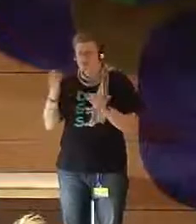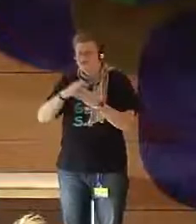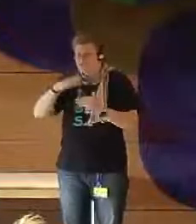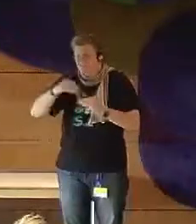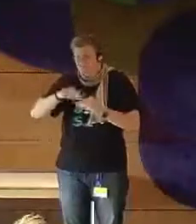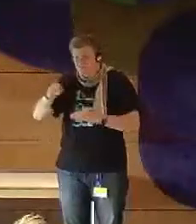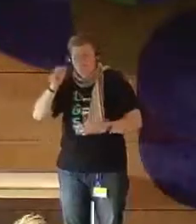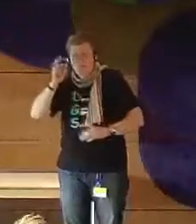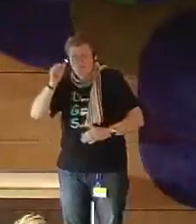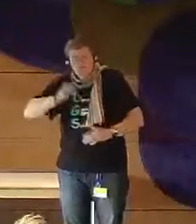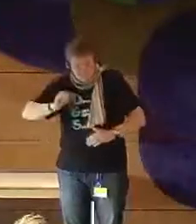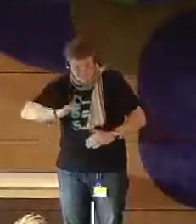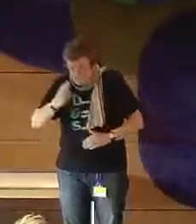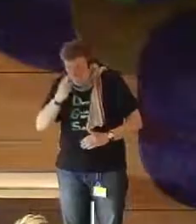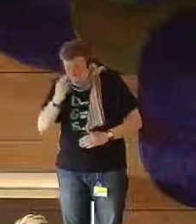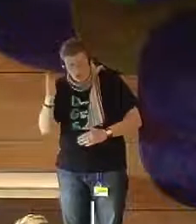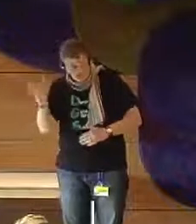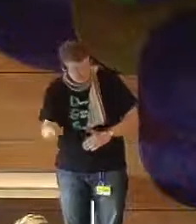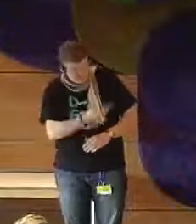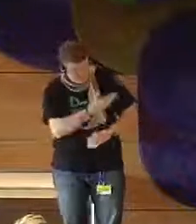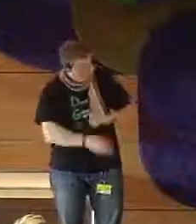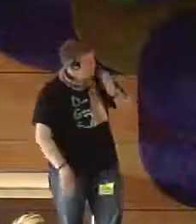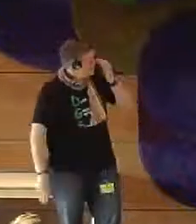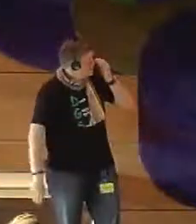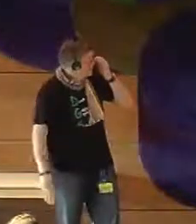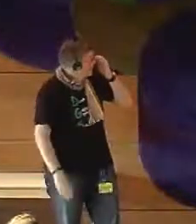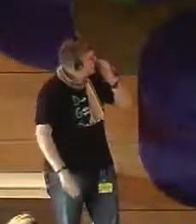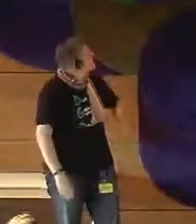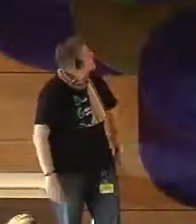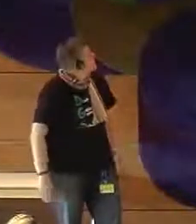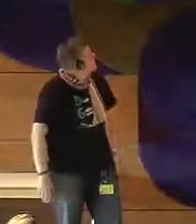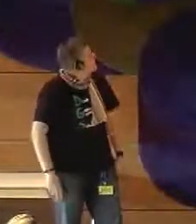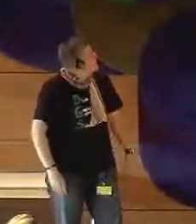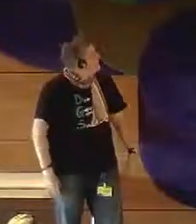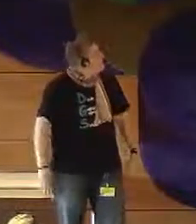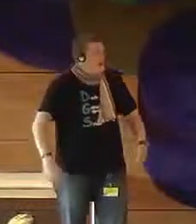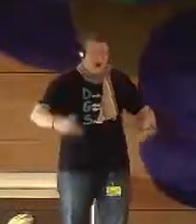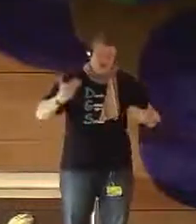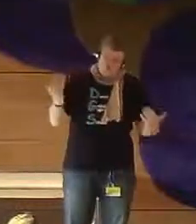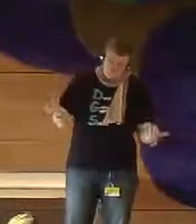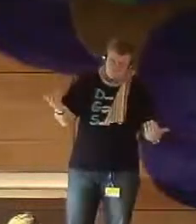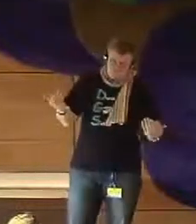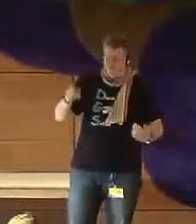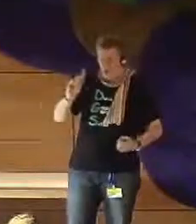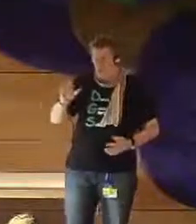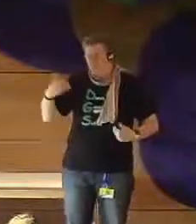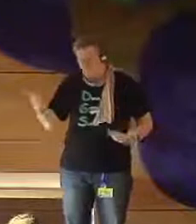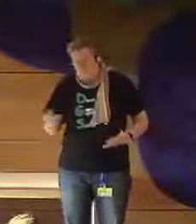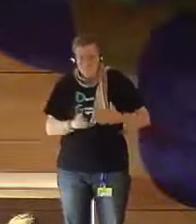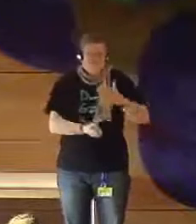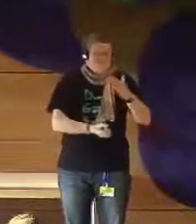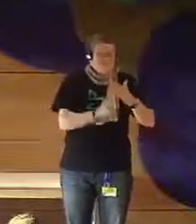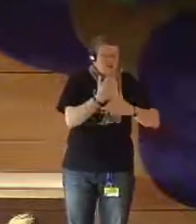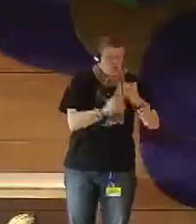again, there's a little bit of debate, because There are natural hormones. So the natural